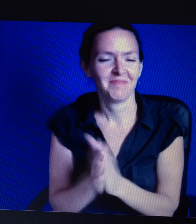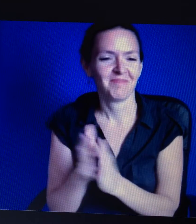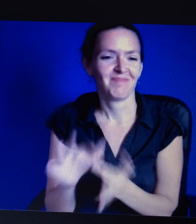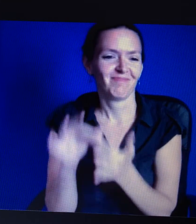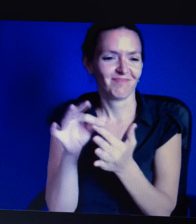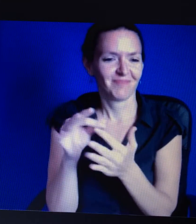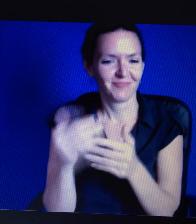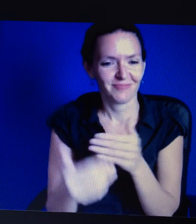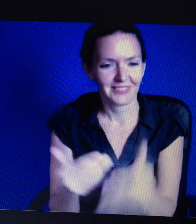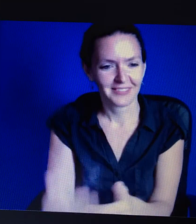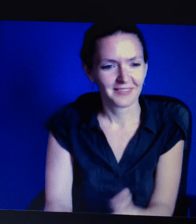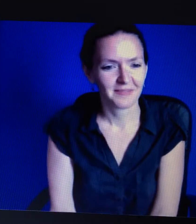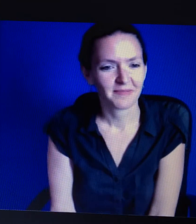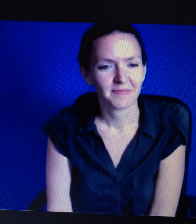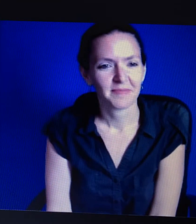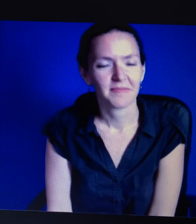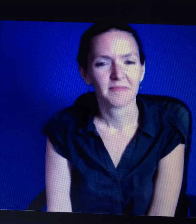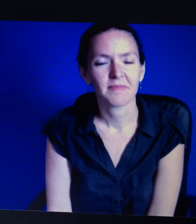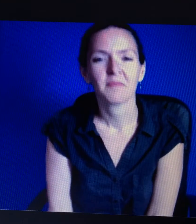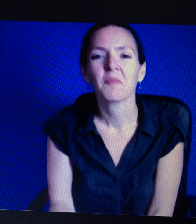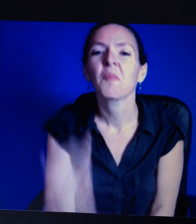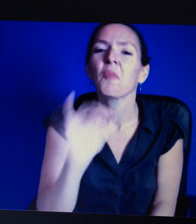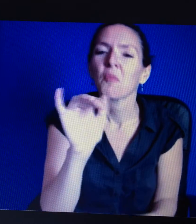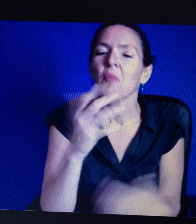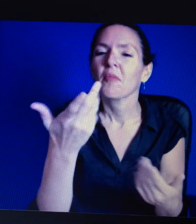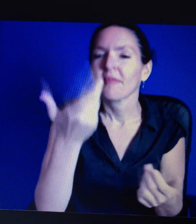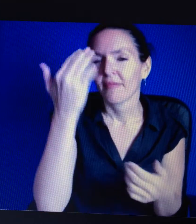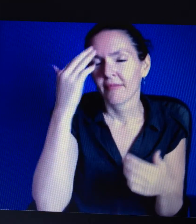Sometimes most of the name signs are